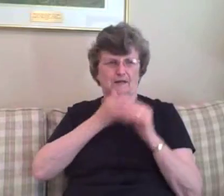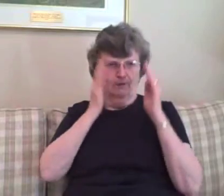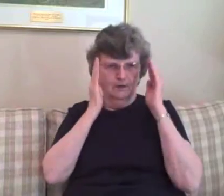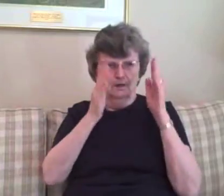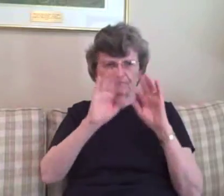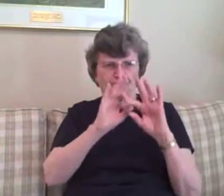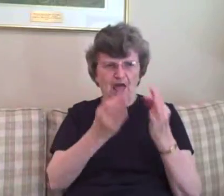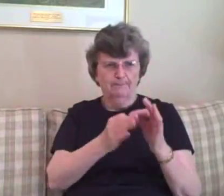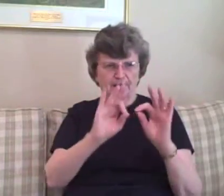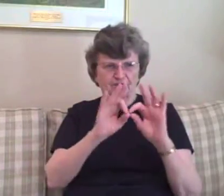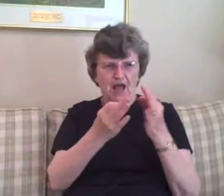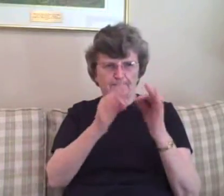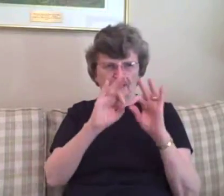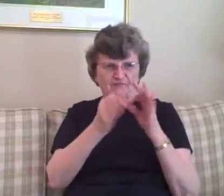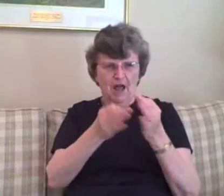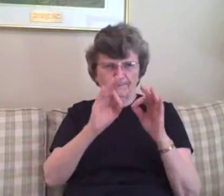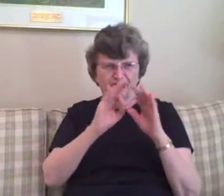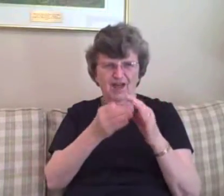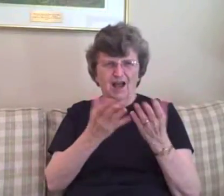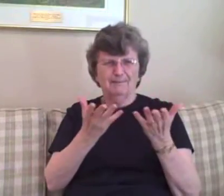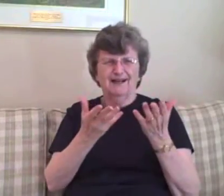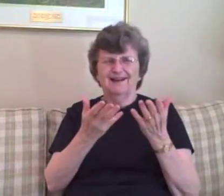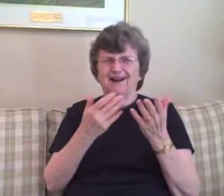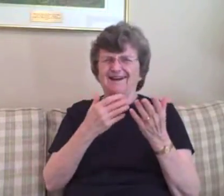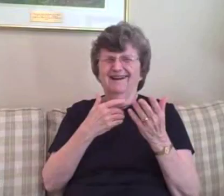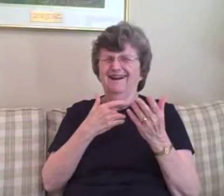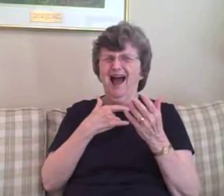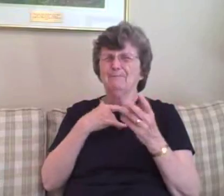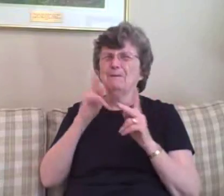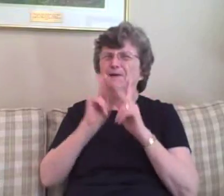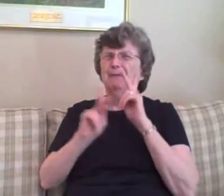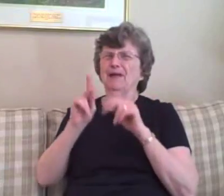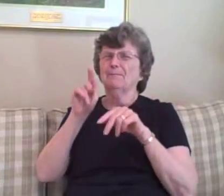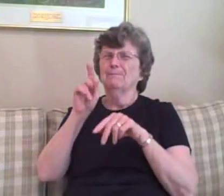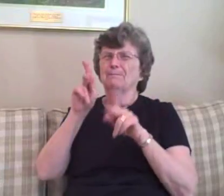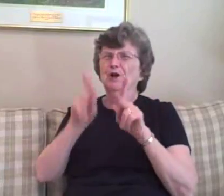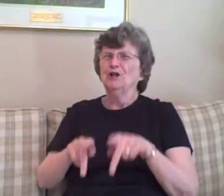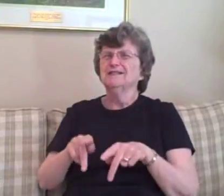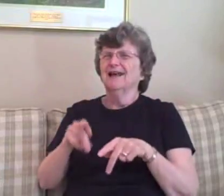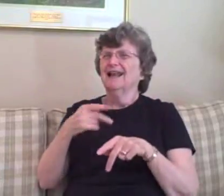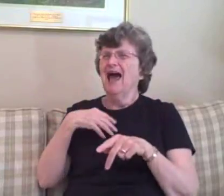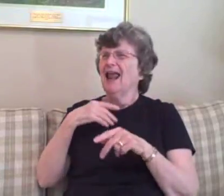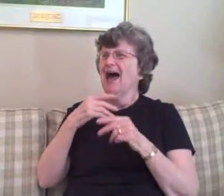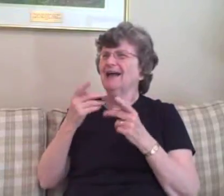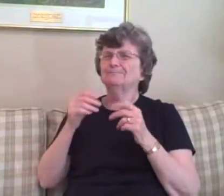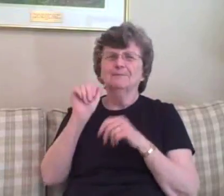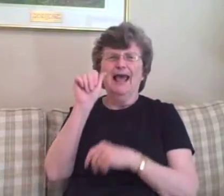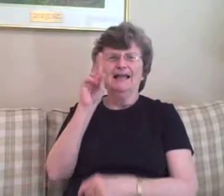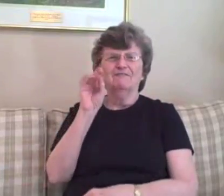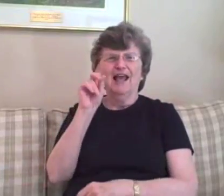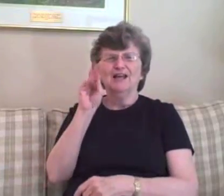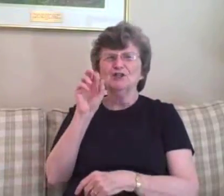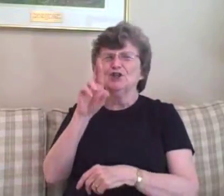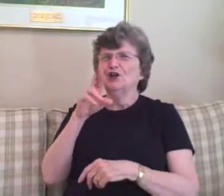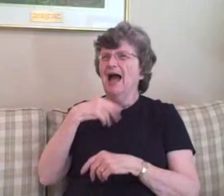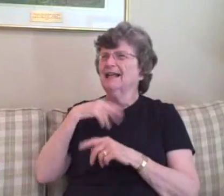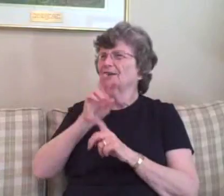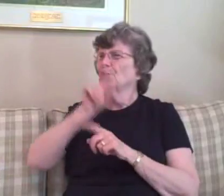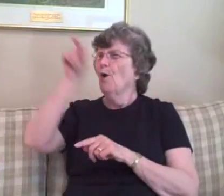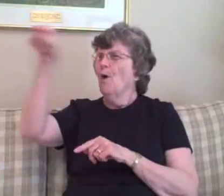nice, but I couldn't really see myself just focusing on raising a family. And, I'm a people person and